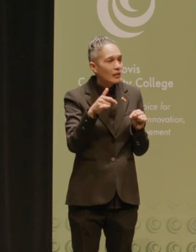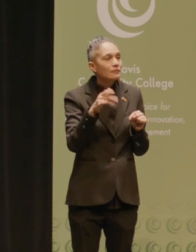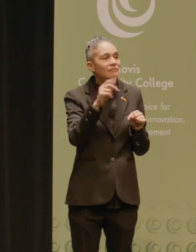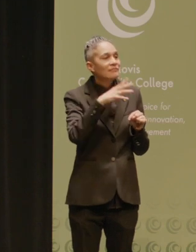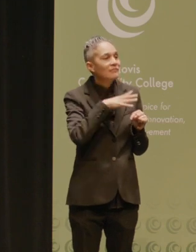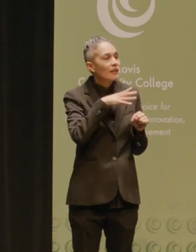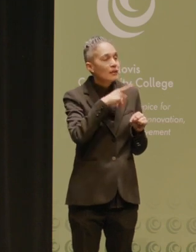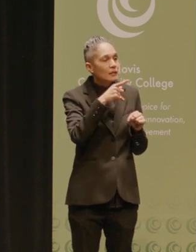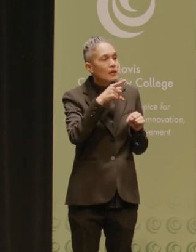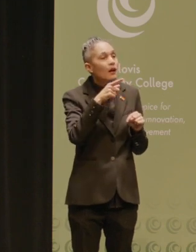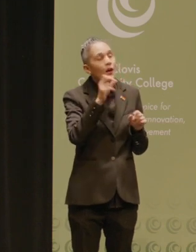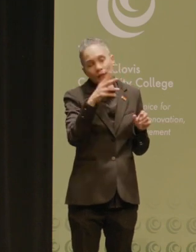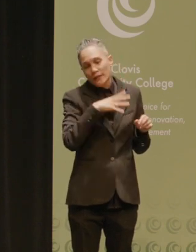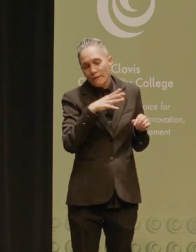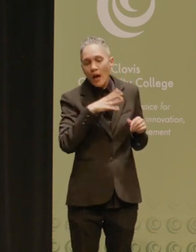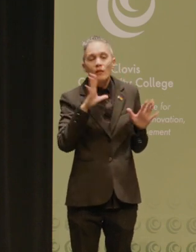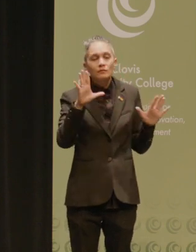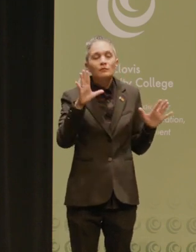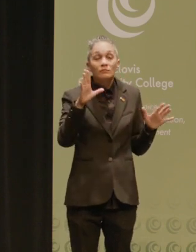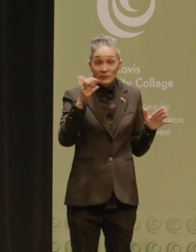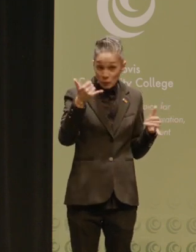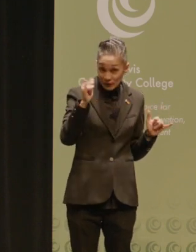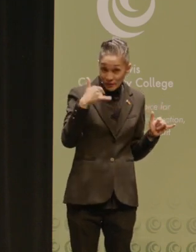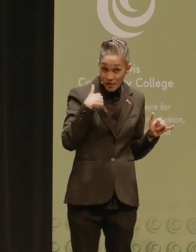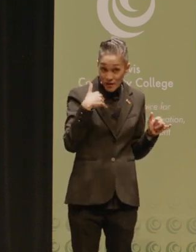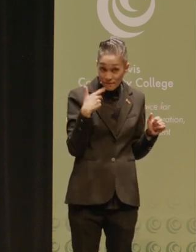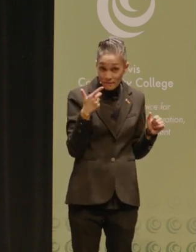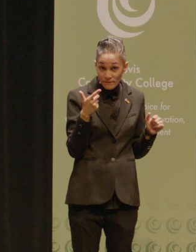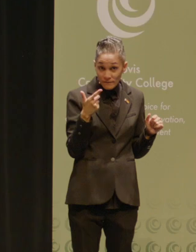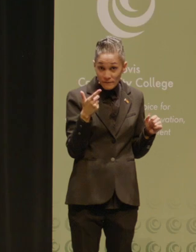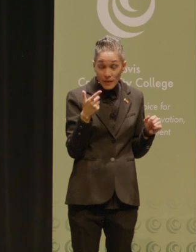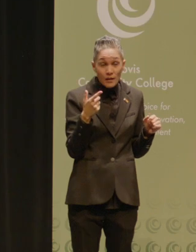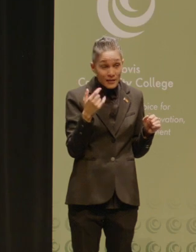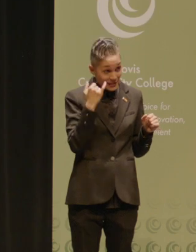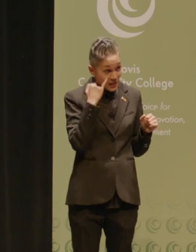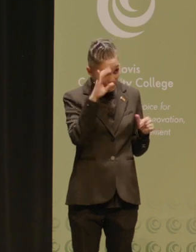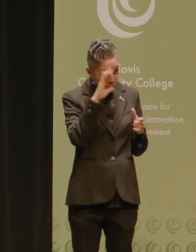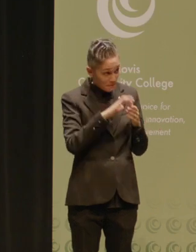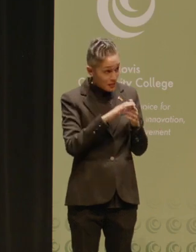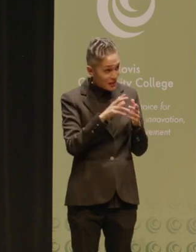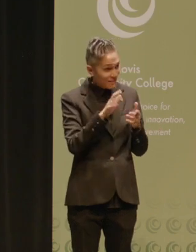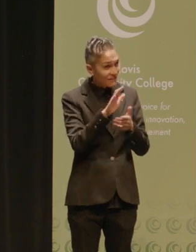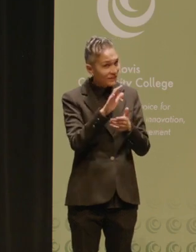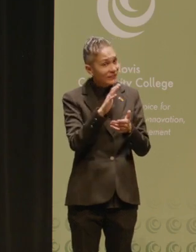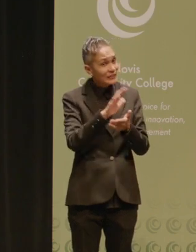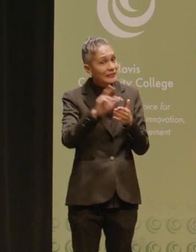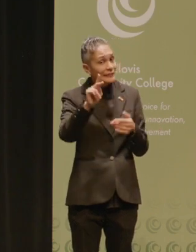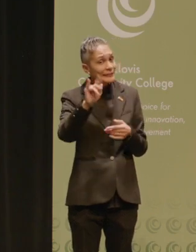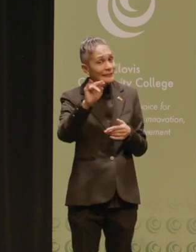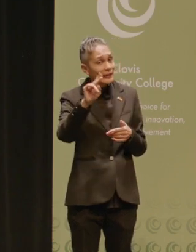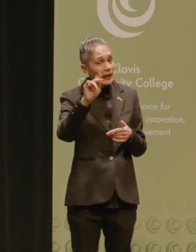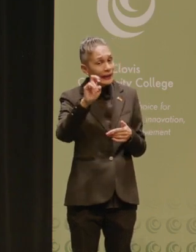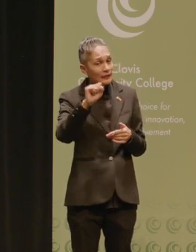Okay, yeah, it's supposed to pop up on your phone. So let's do it this way. We'll do it old school. Do you still have your flags? If you believe kindness is your primary value that you